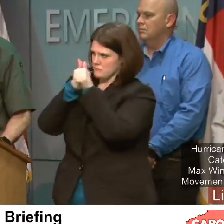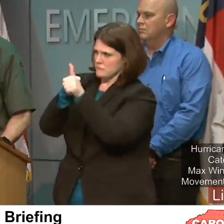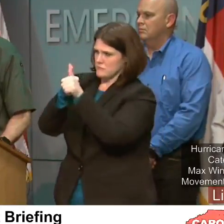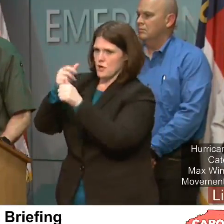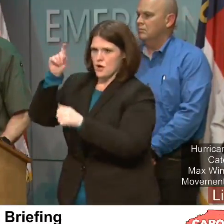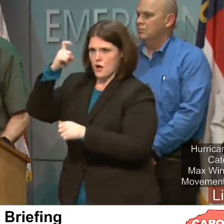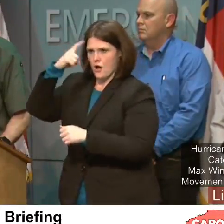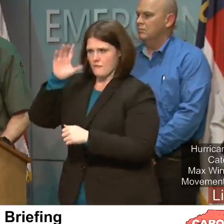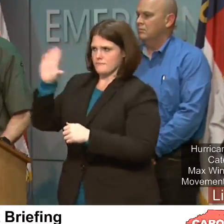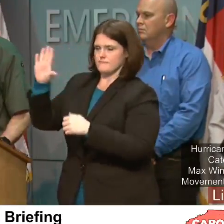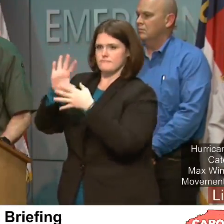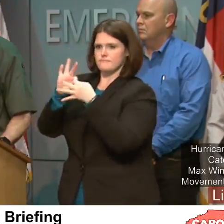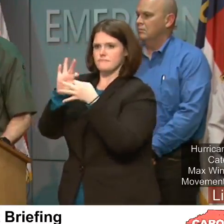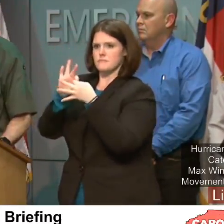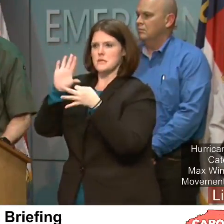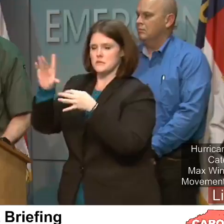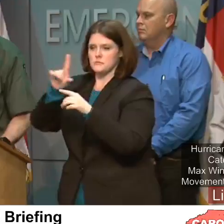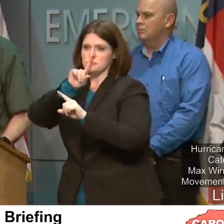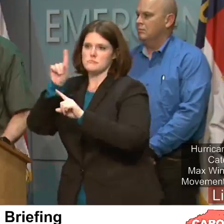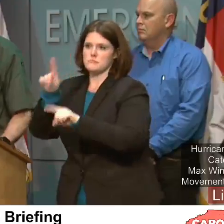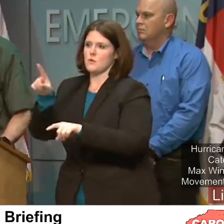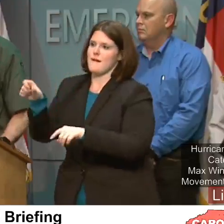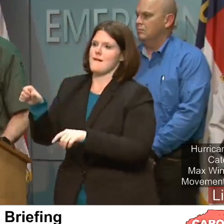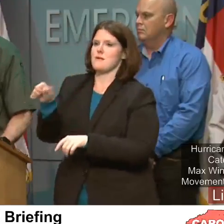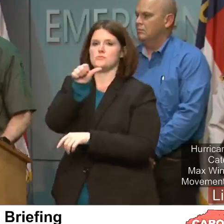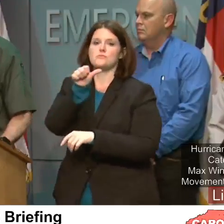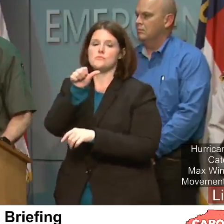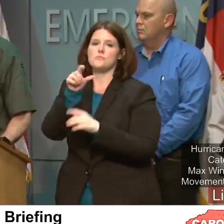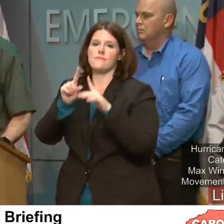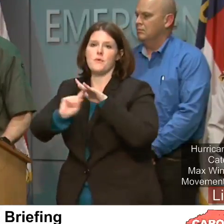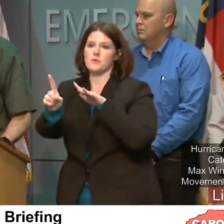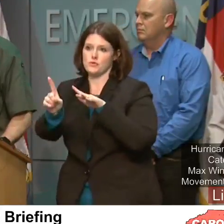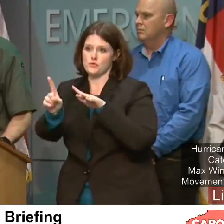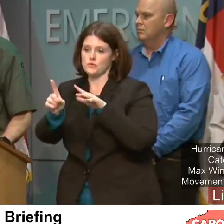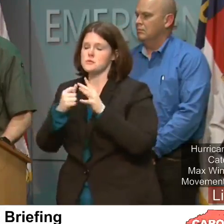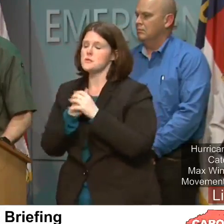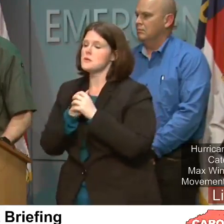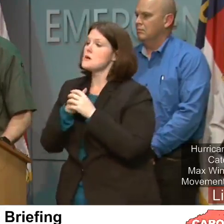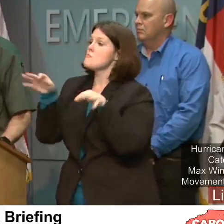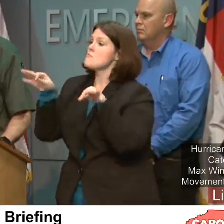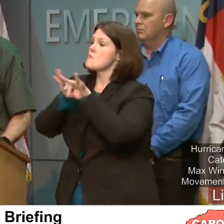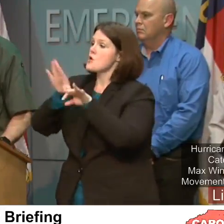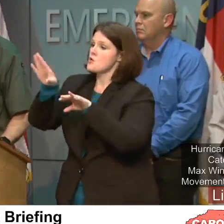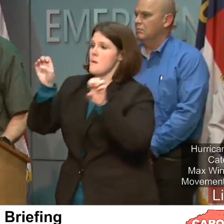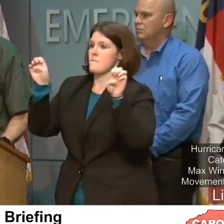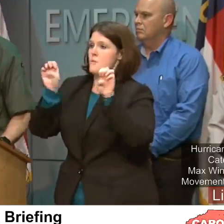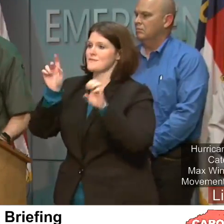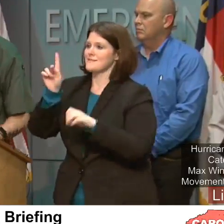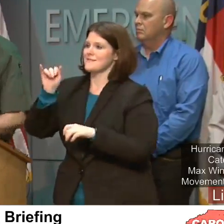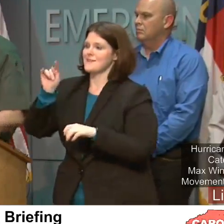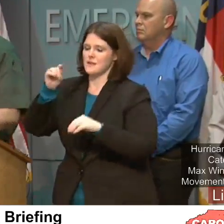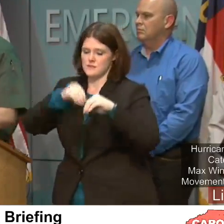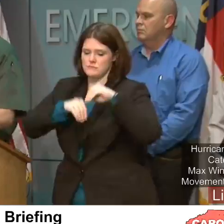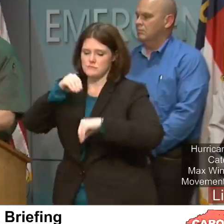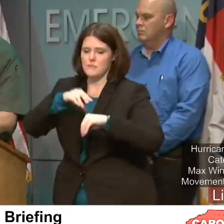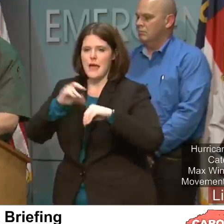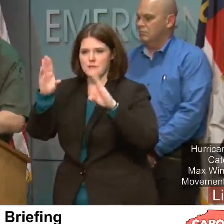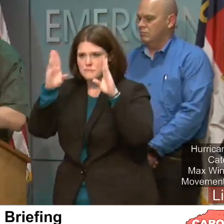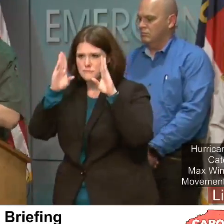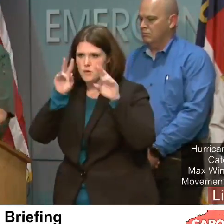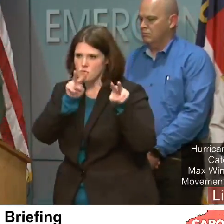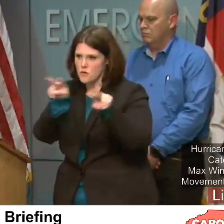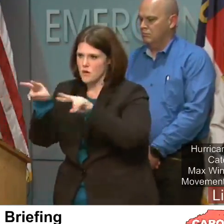and your local officials. Make sure you have your emergency kits ready and you're looking out for your neighbors. Thank you very much,